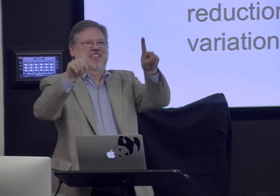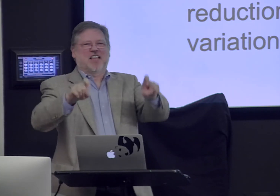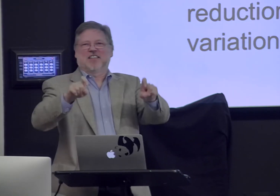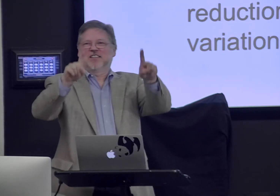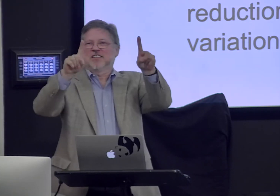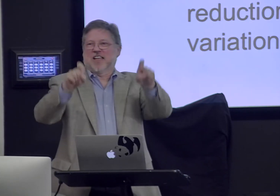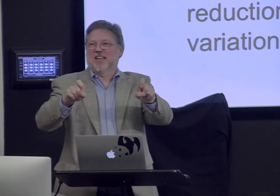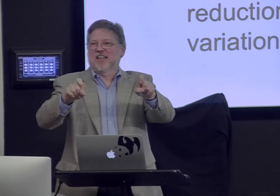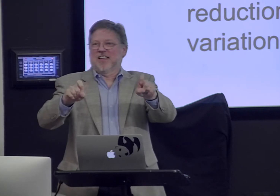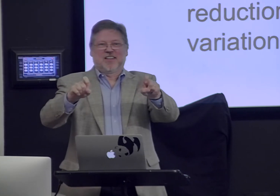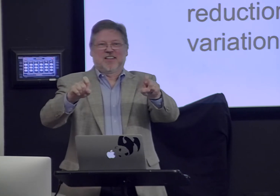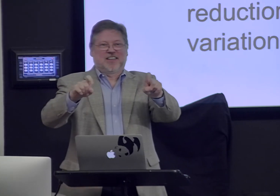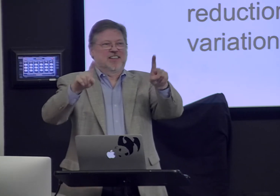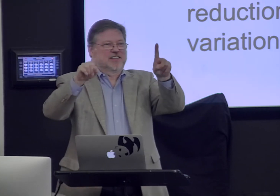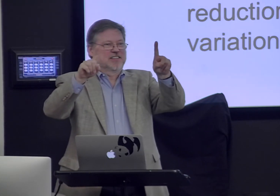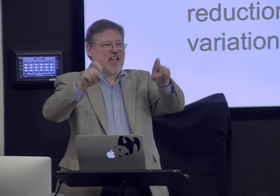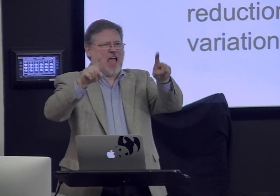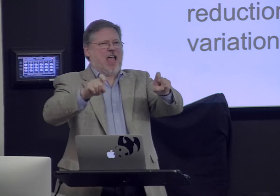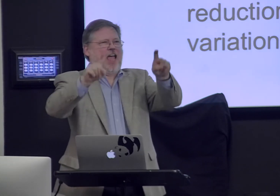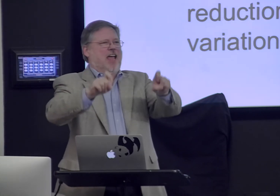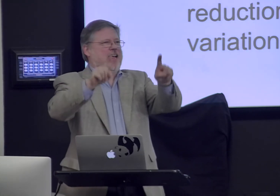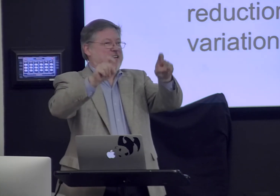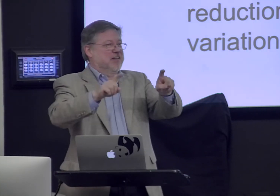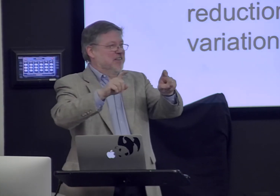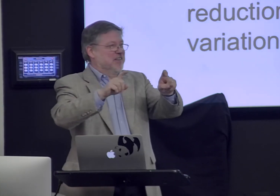A lot of other people just have a downward movement,